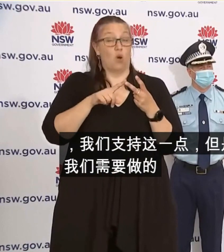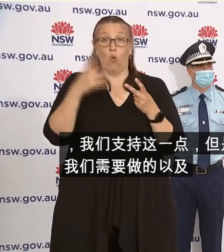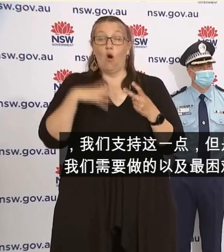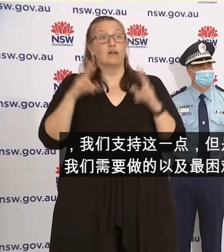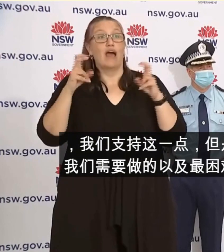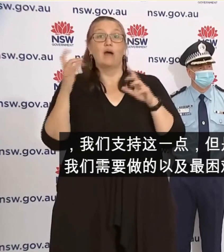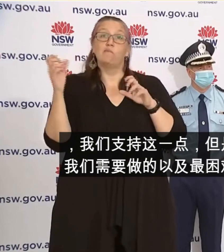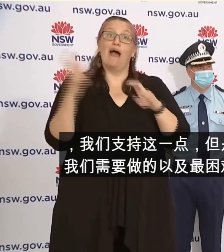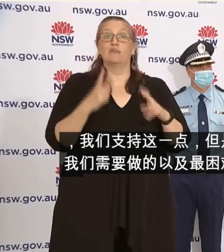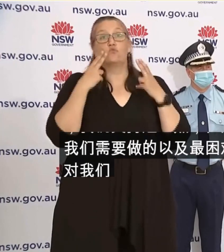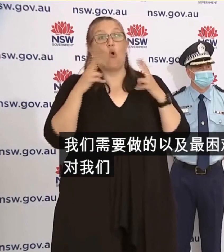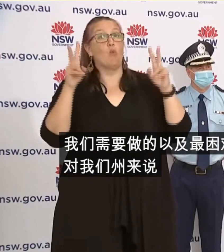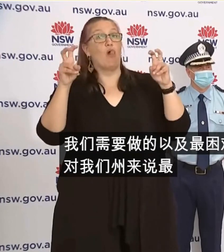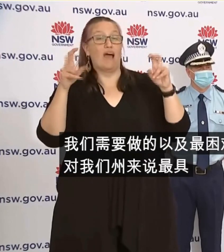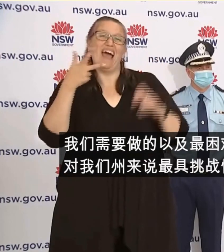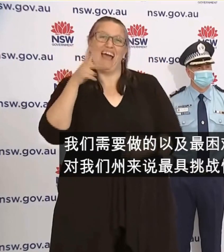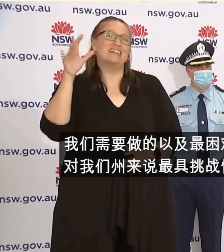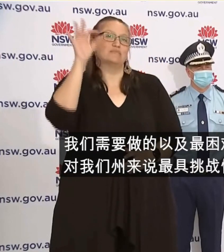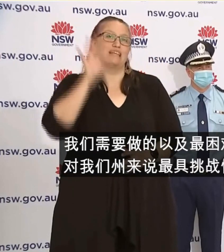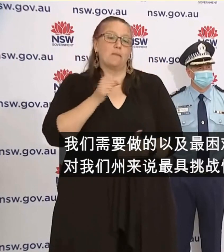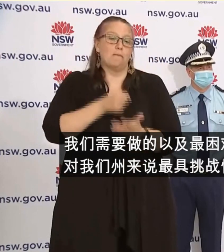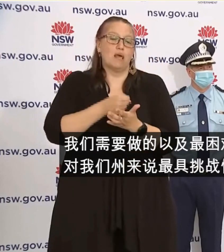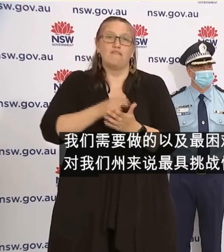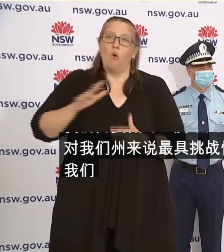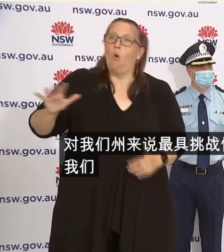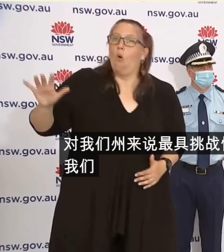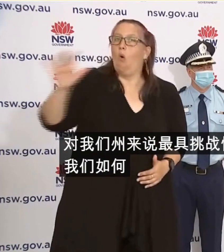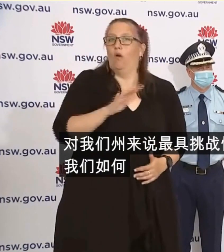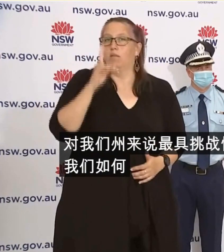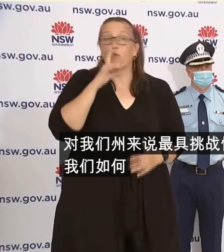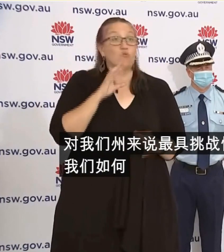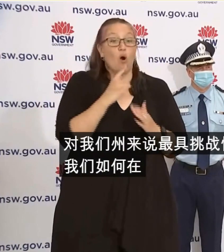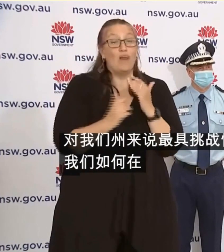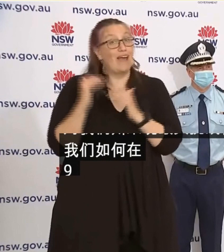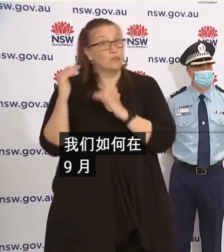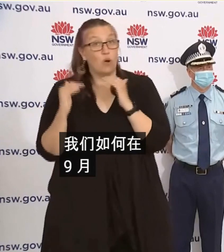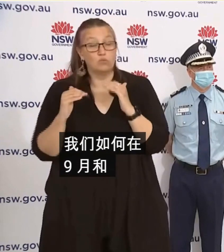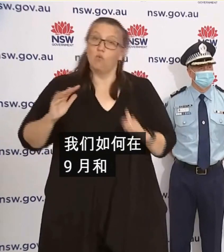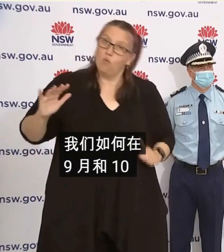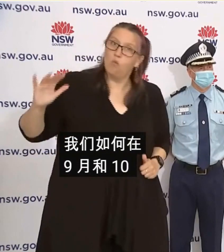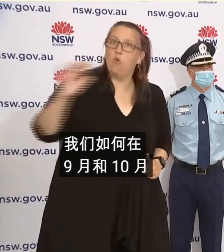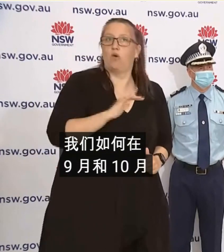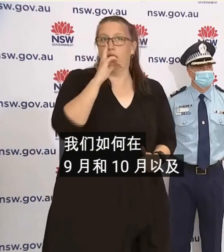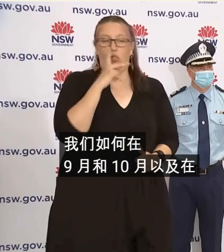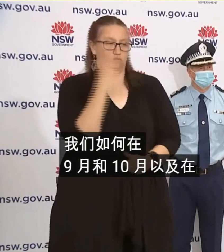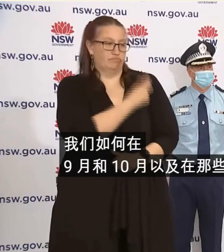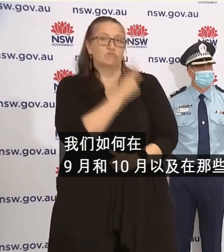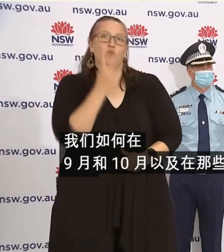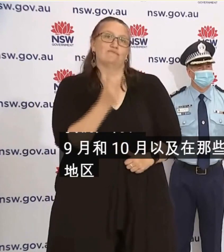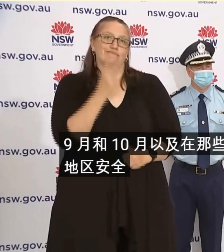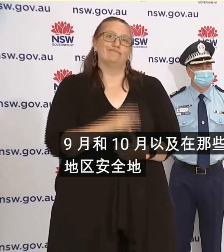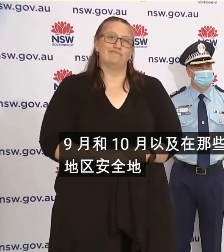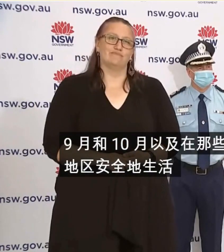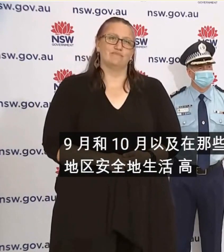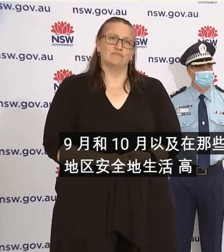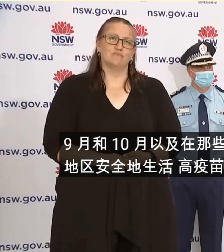to do, and what will be the most, I think, the most challenging time for our state, is how do we live safely through September and October? And in those